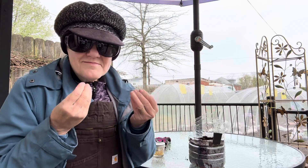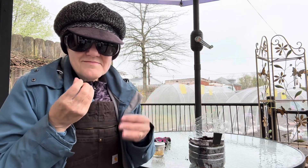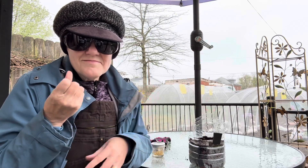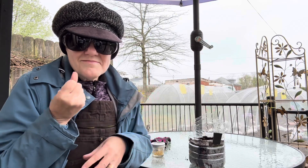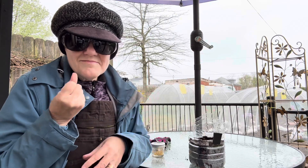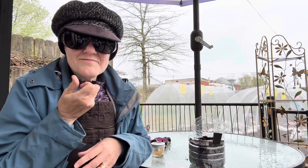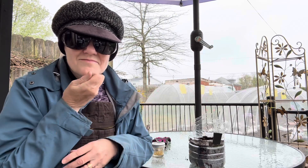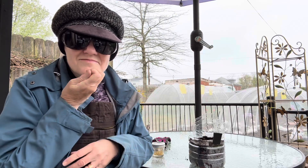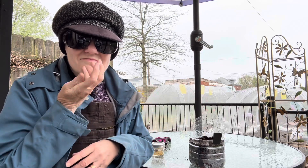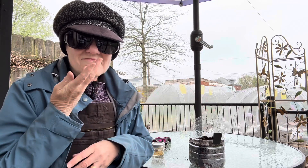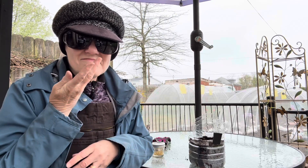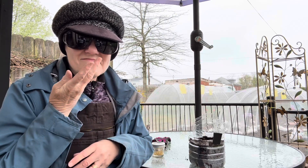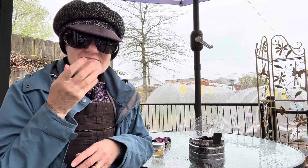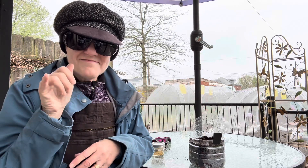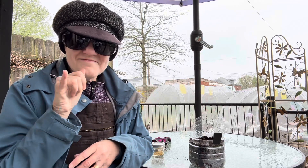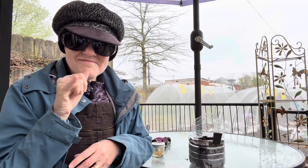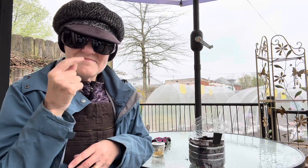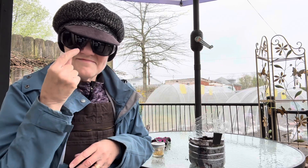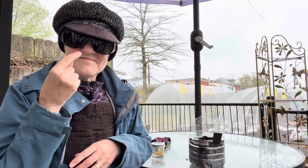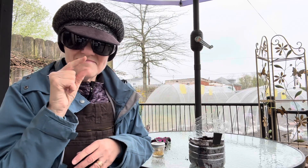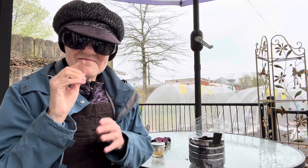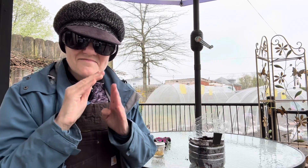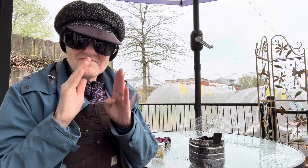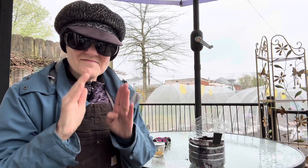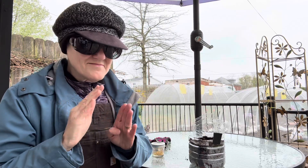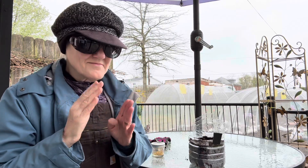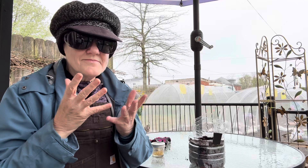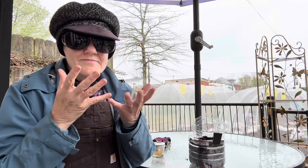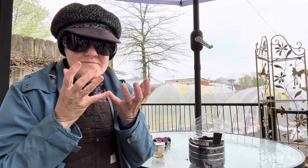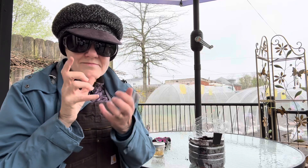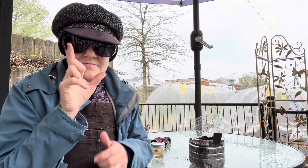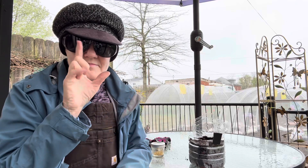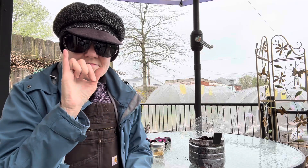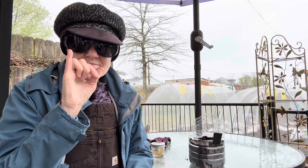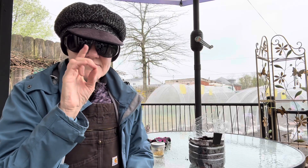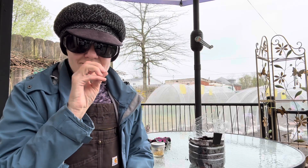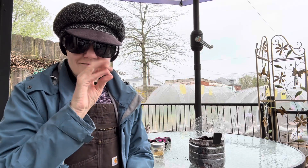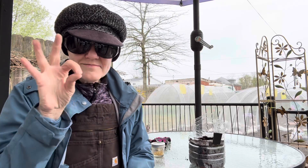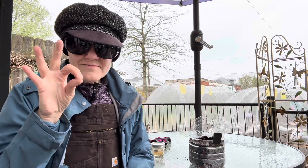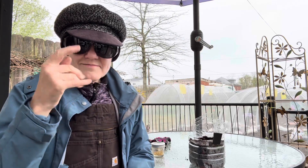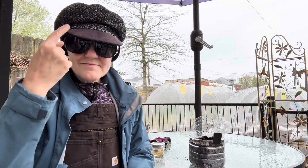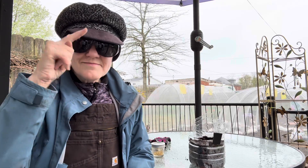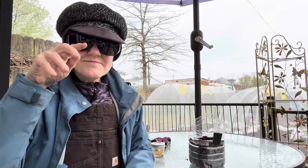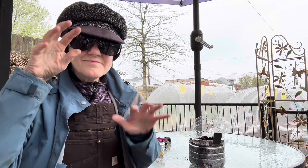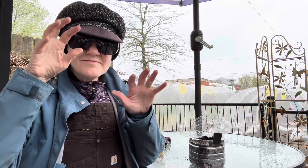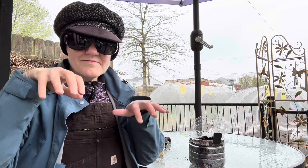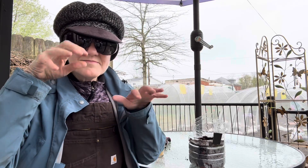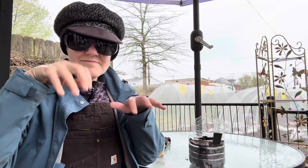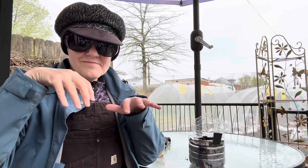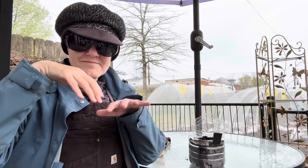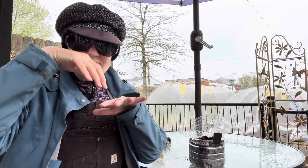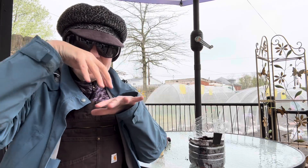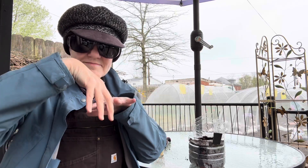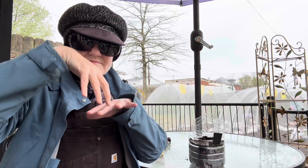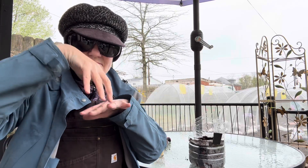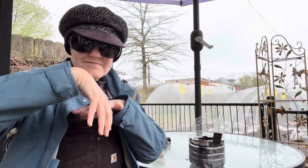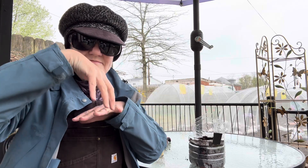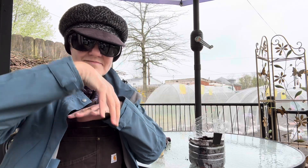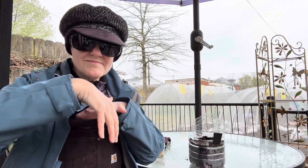That's going to help it hold in the moisture and the warmth, just like a little greenhouse. Took the lid off because you want rain